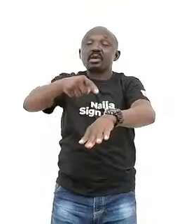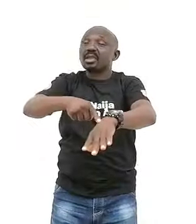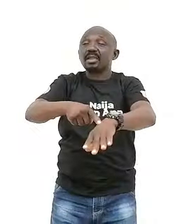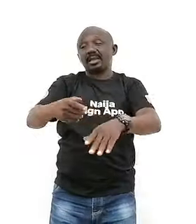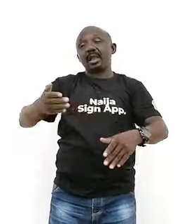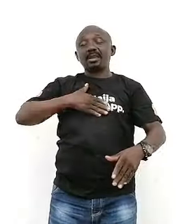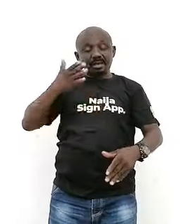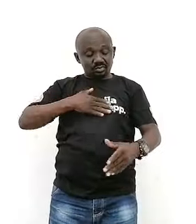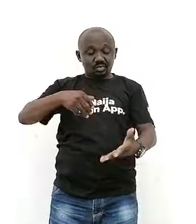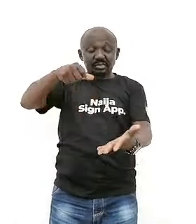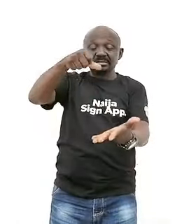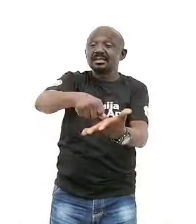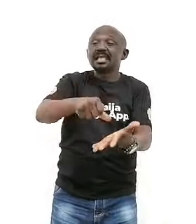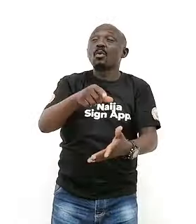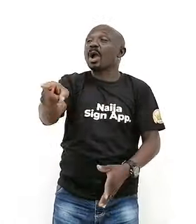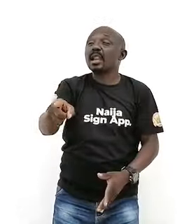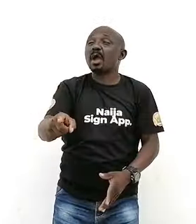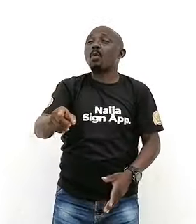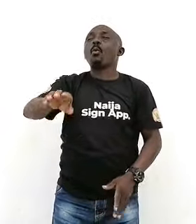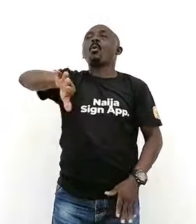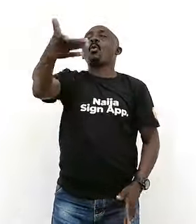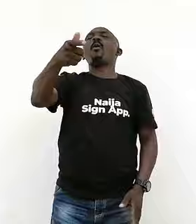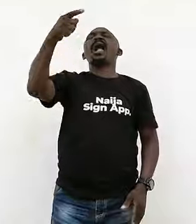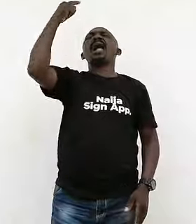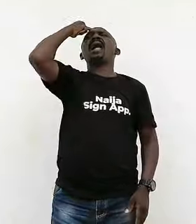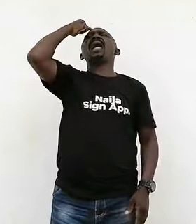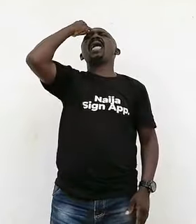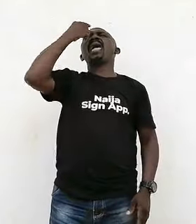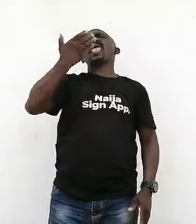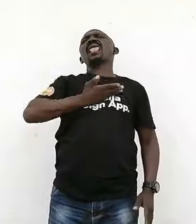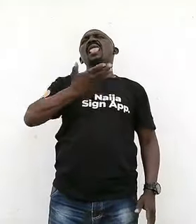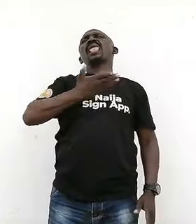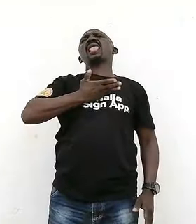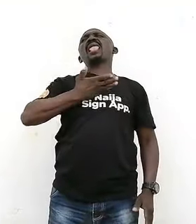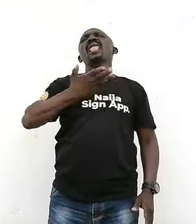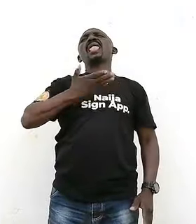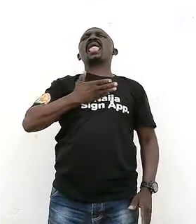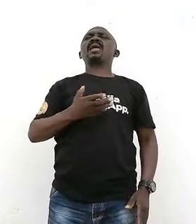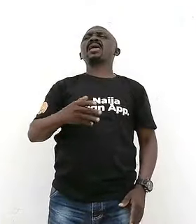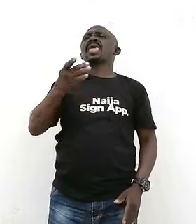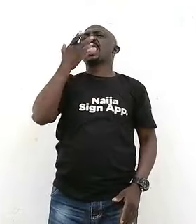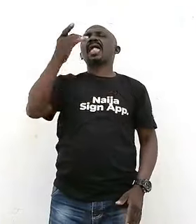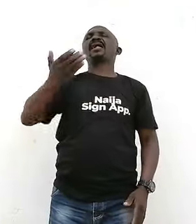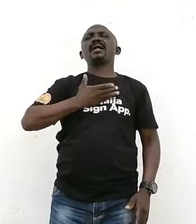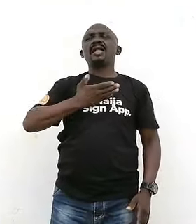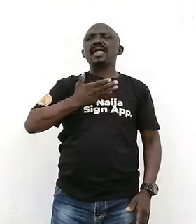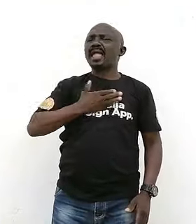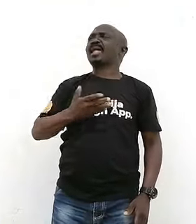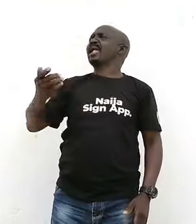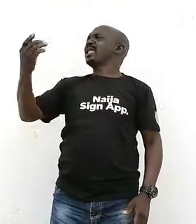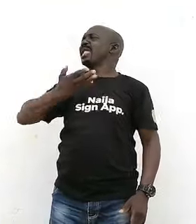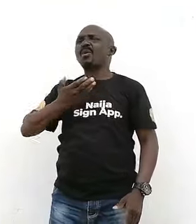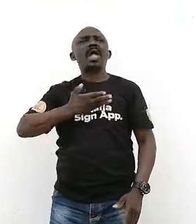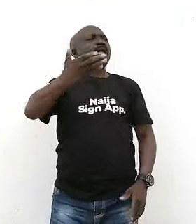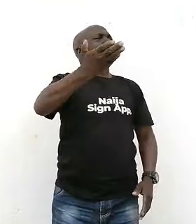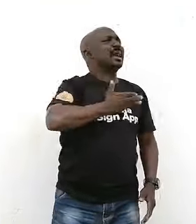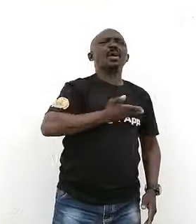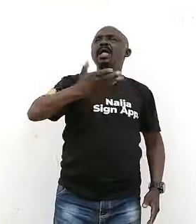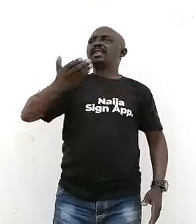the line of linguistic affiliations where people who are given opportunities to come up, to speak up, recognizing